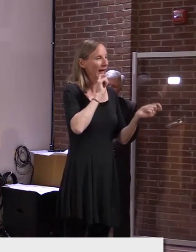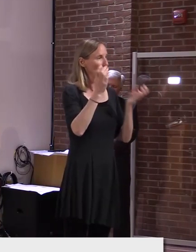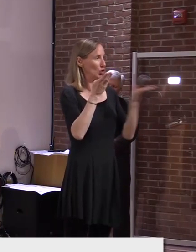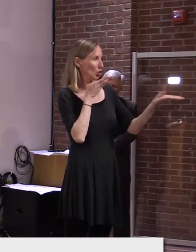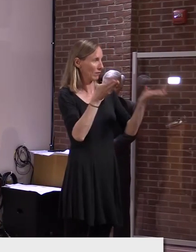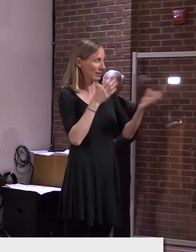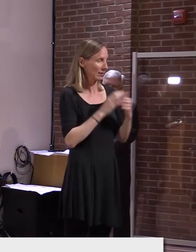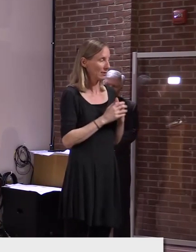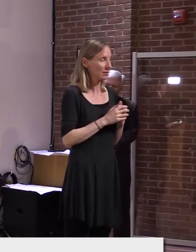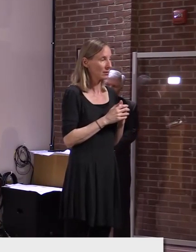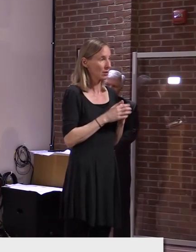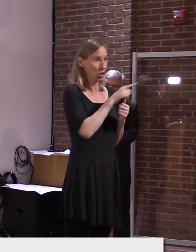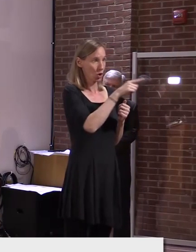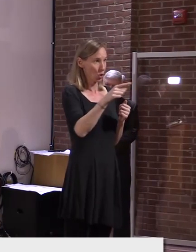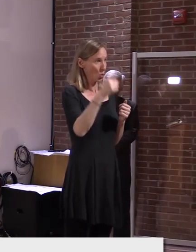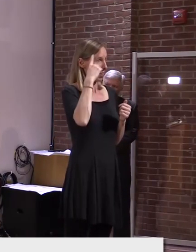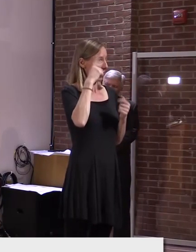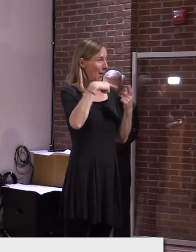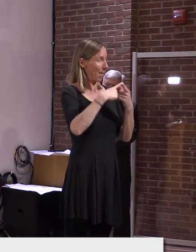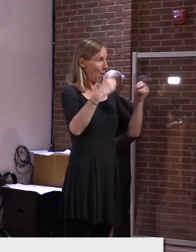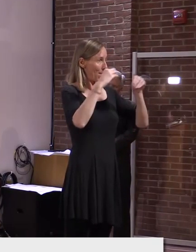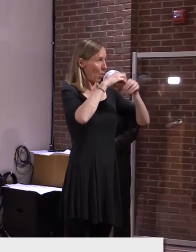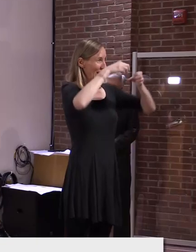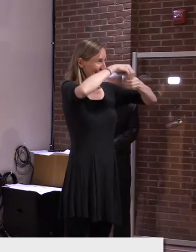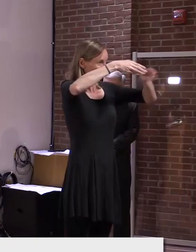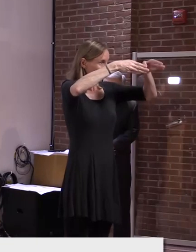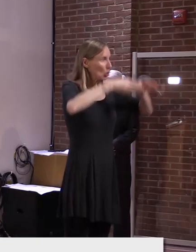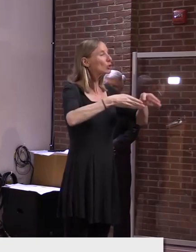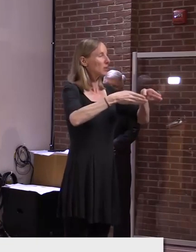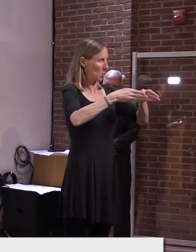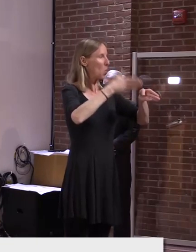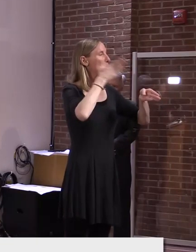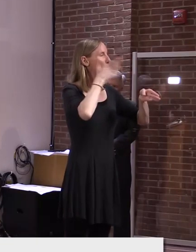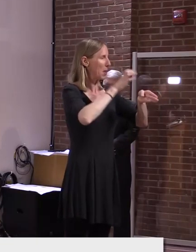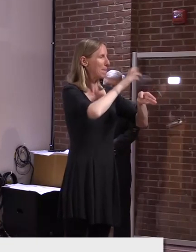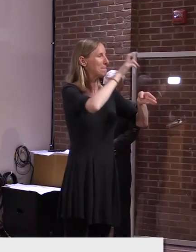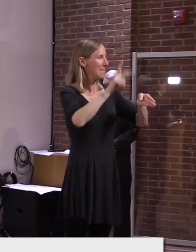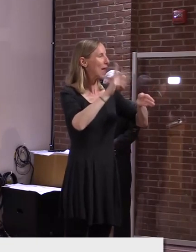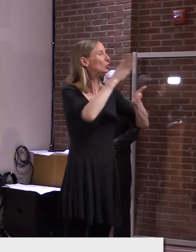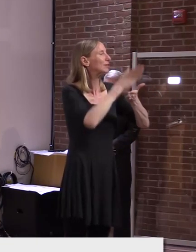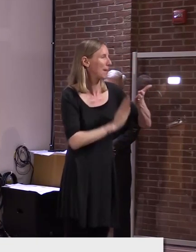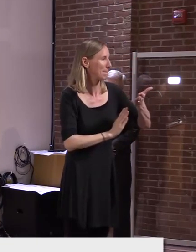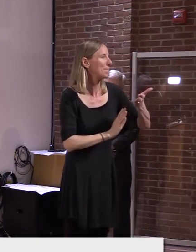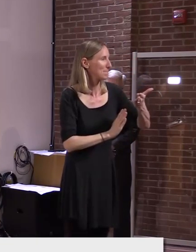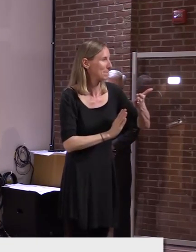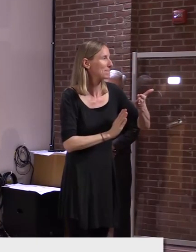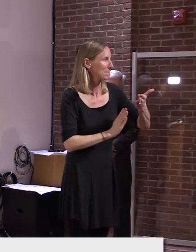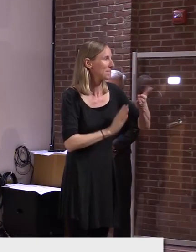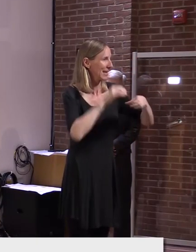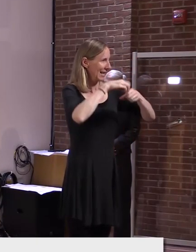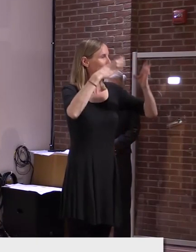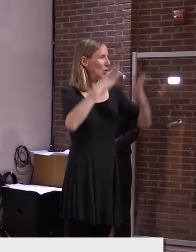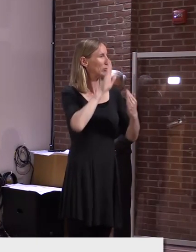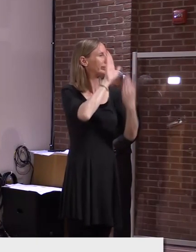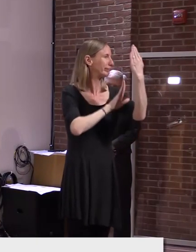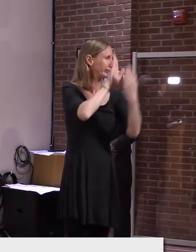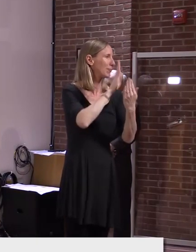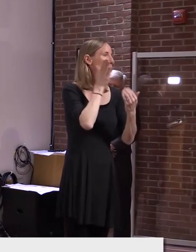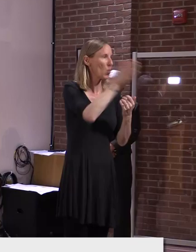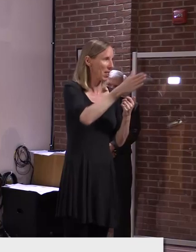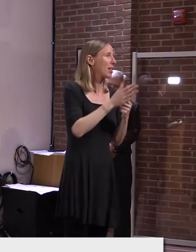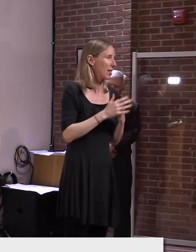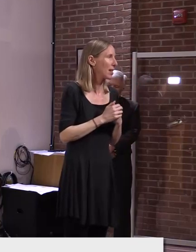you're talking about more in-person, that we'll be transitioning back to some of that in-person at this point in time.